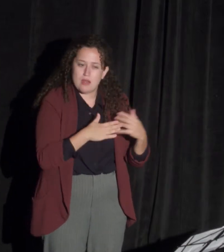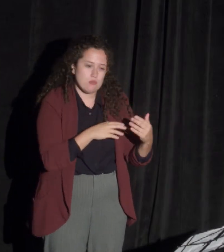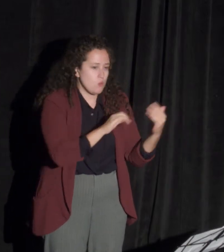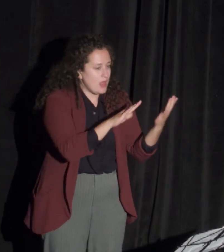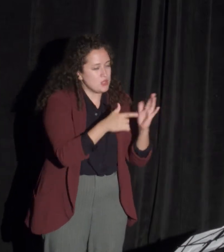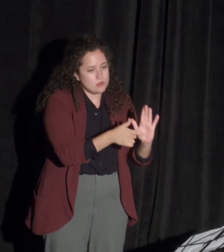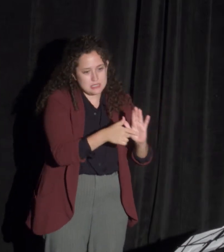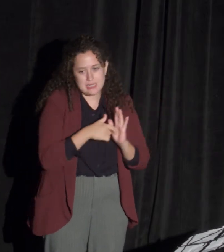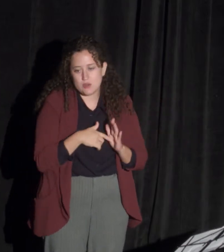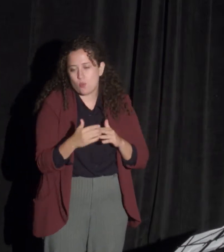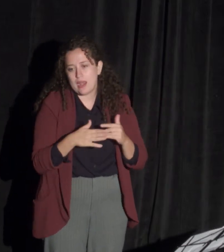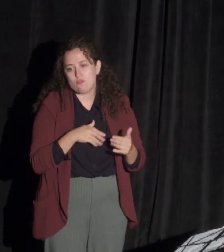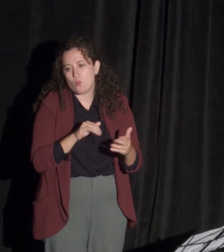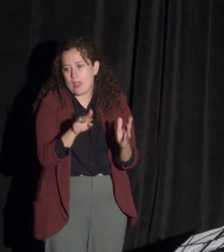can.